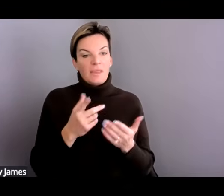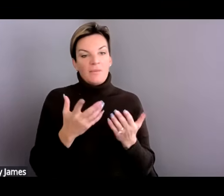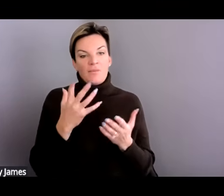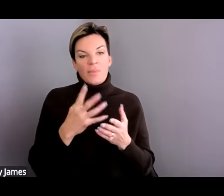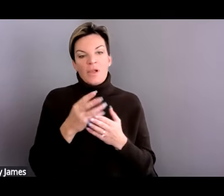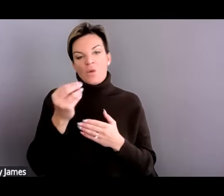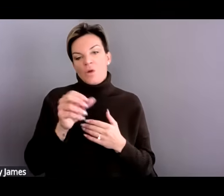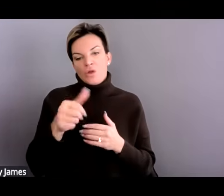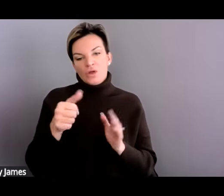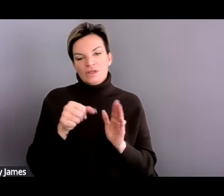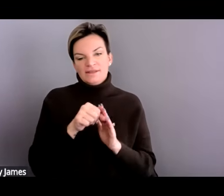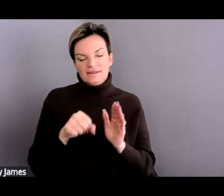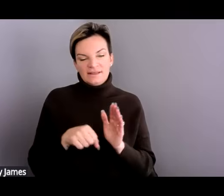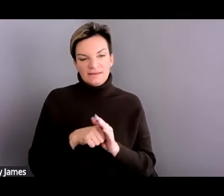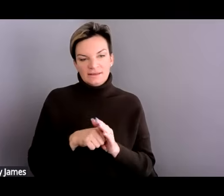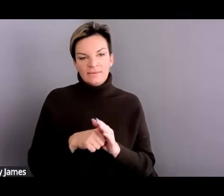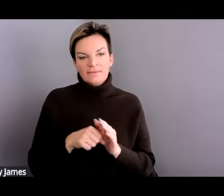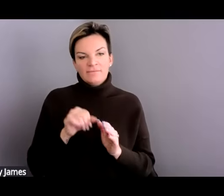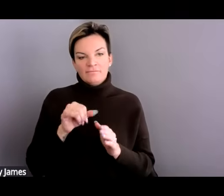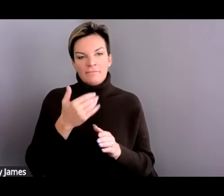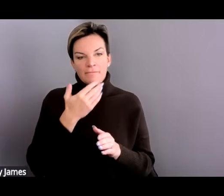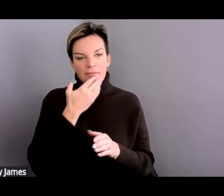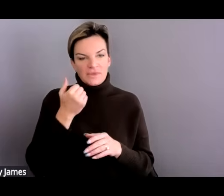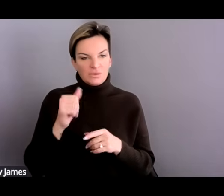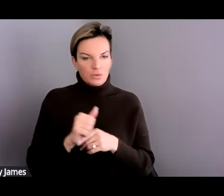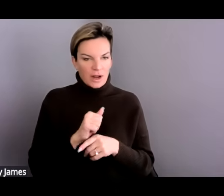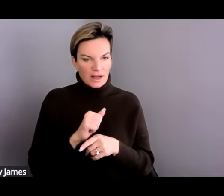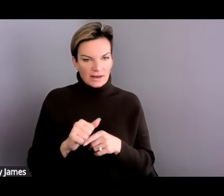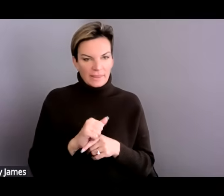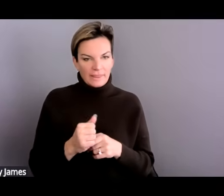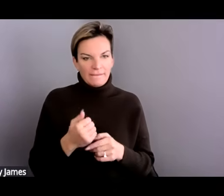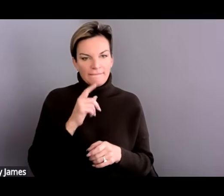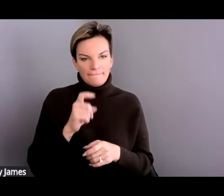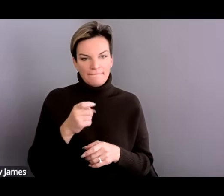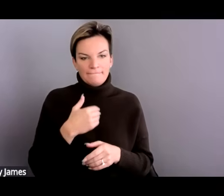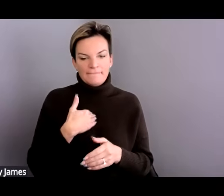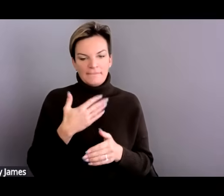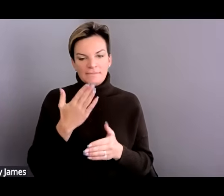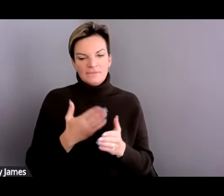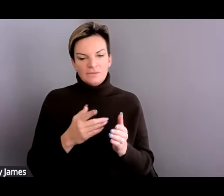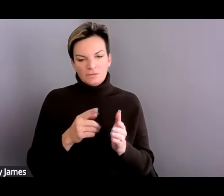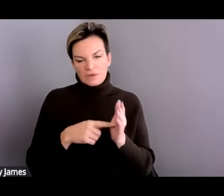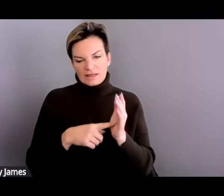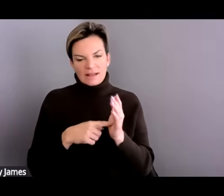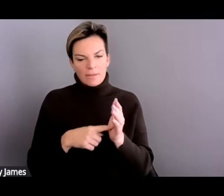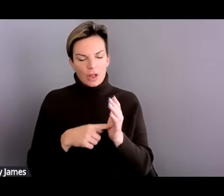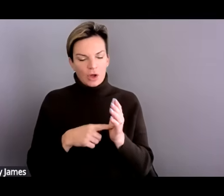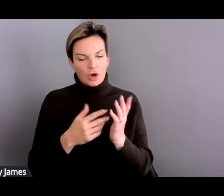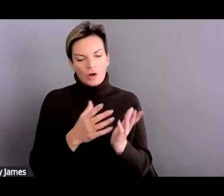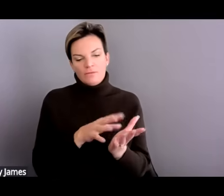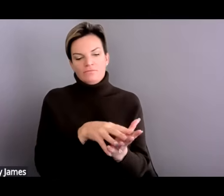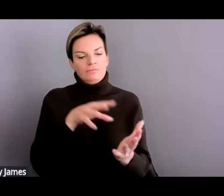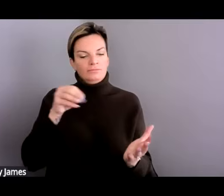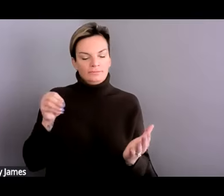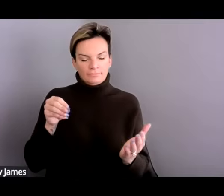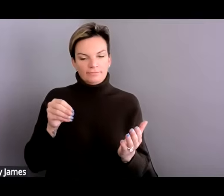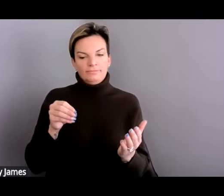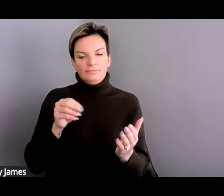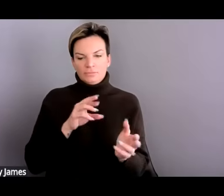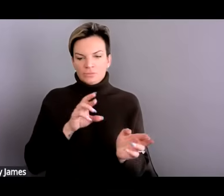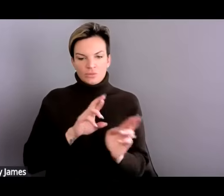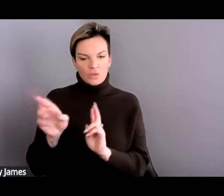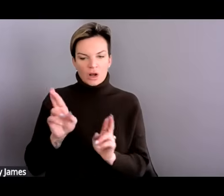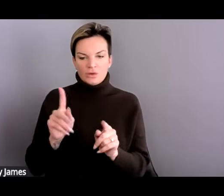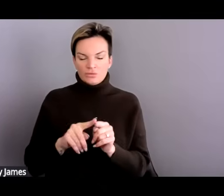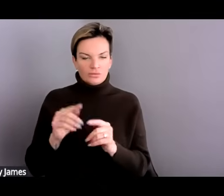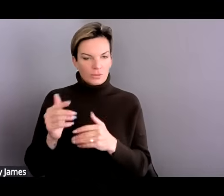if they reside, that it is a best practice that you get some sort of exemplar from that and have it ready to go. So that way, when we ask